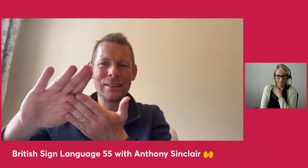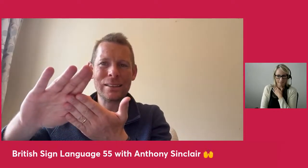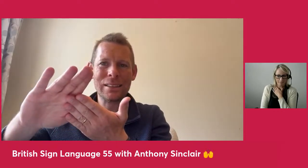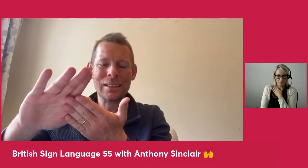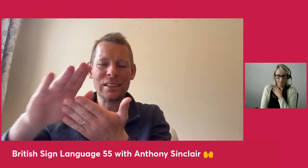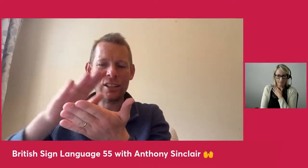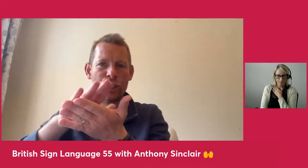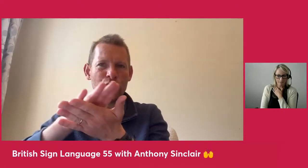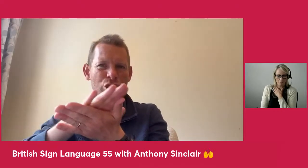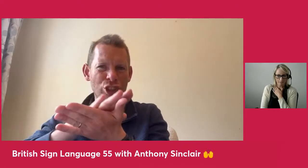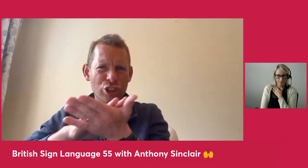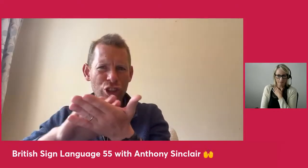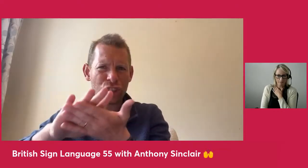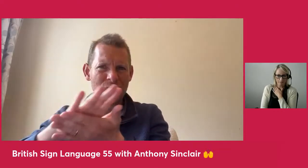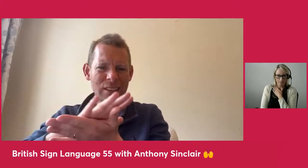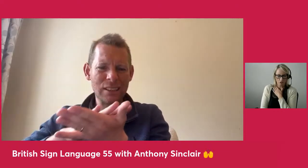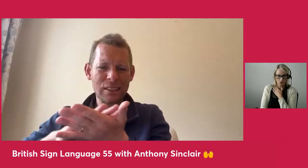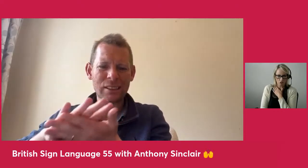clean,